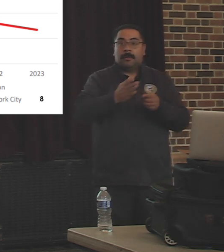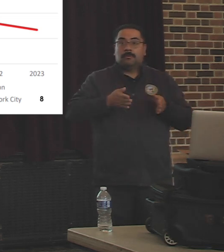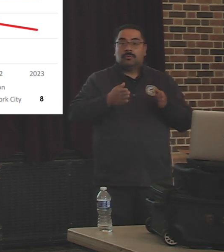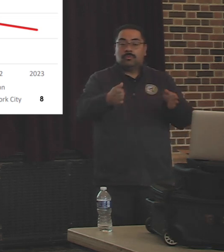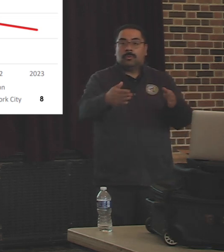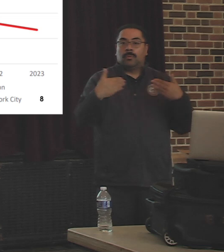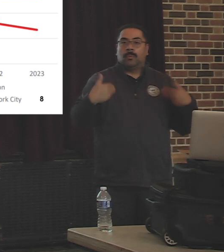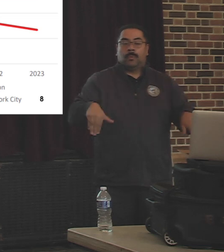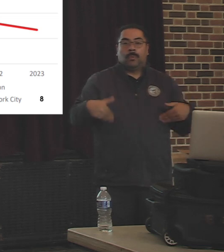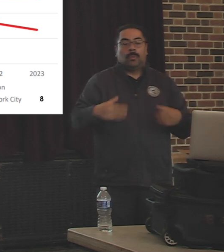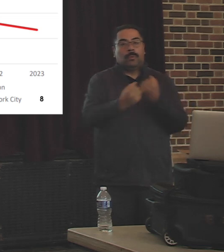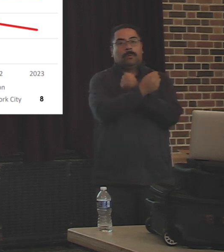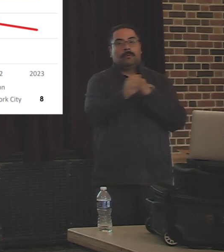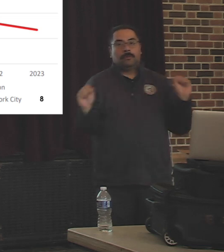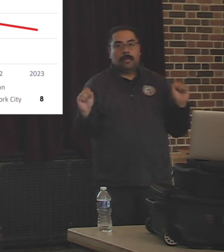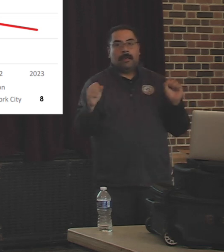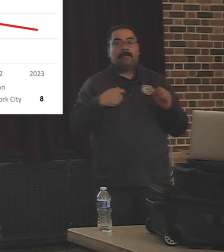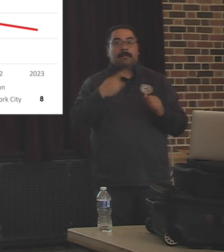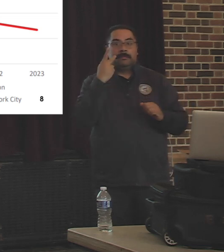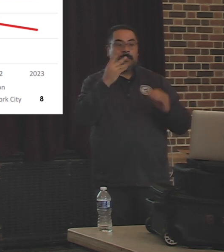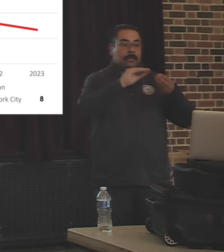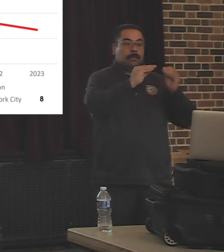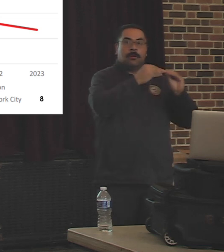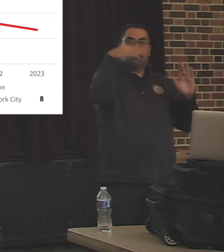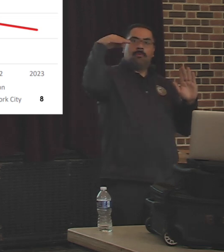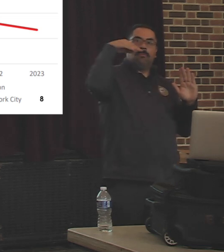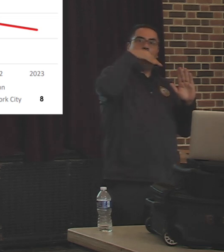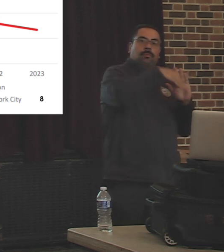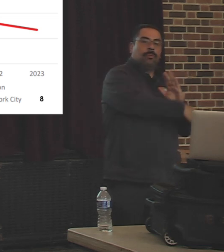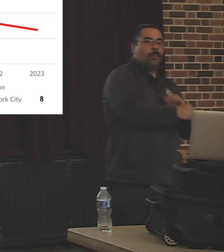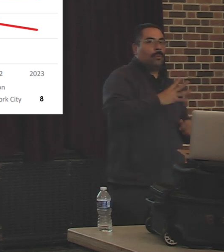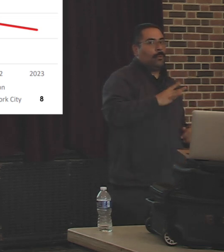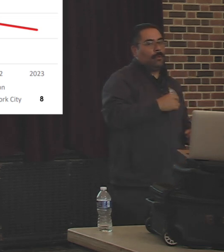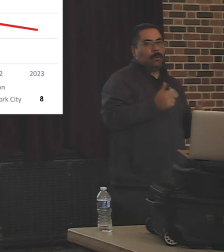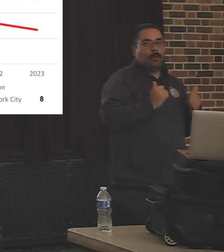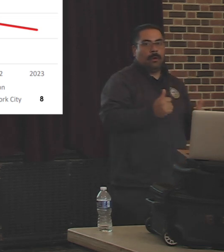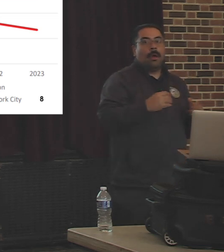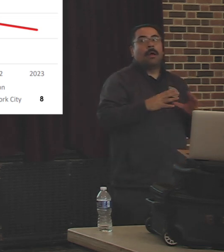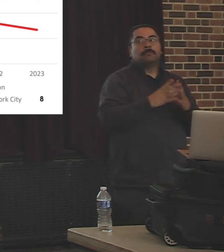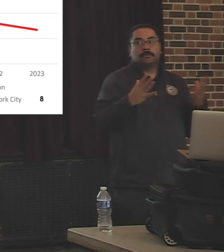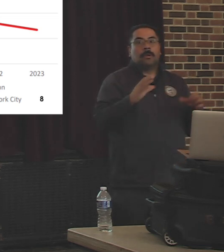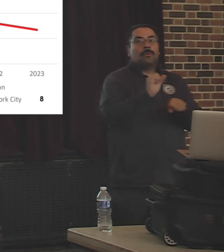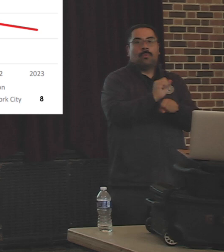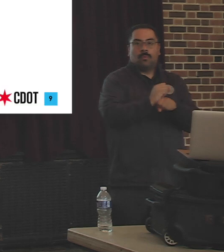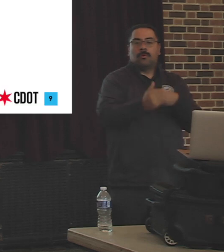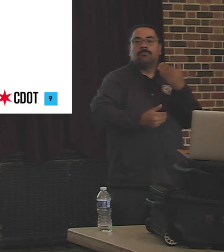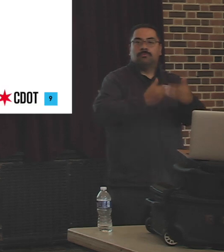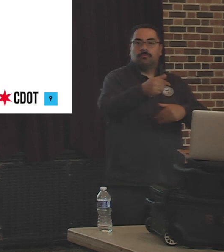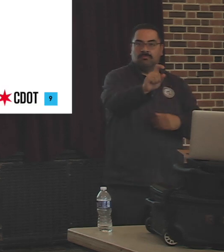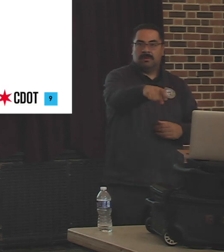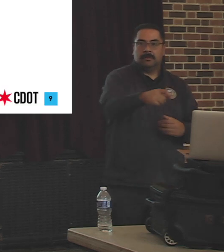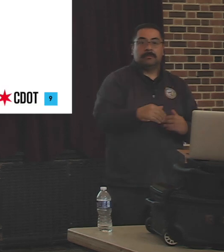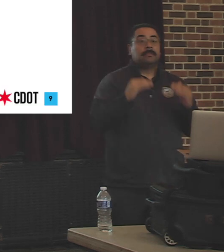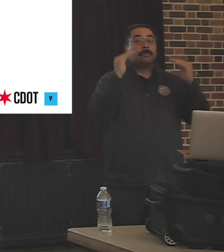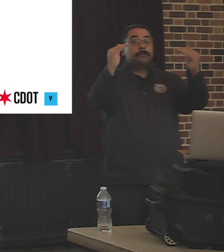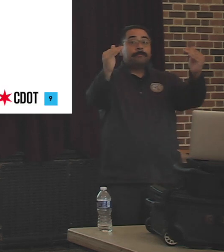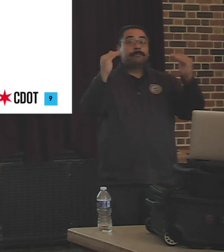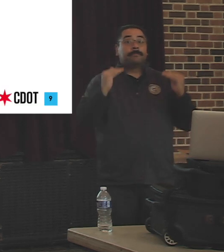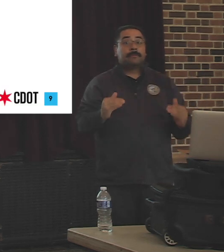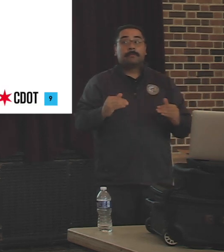safer and to really see that downward trend continue. There's a lot of work to do. The next slide, this